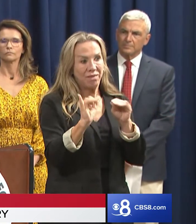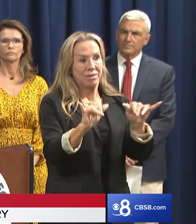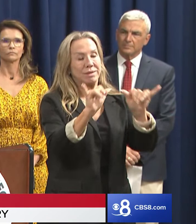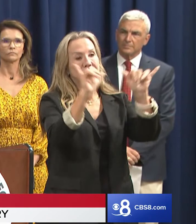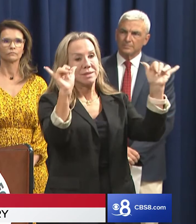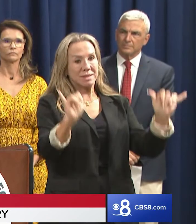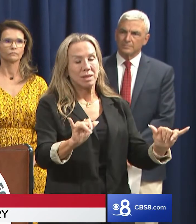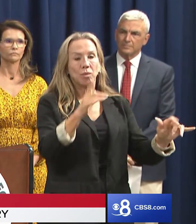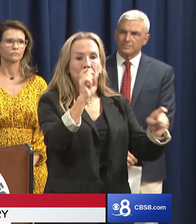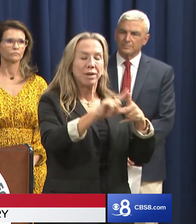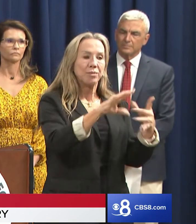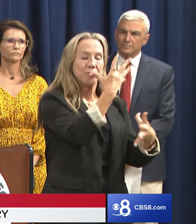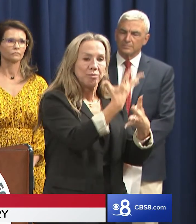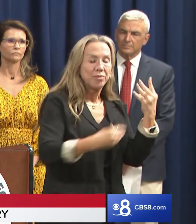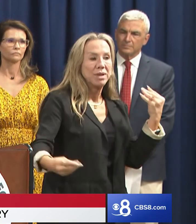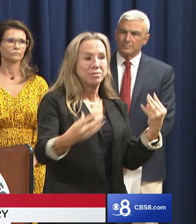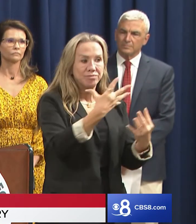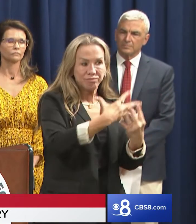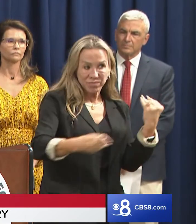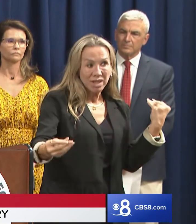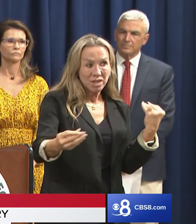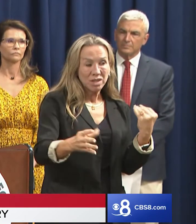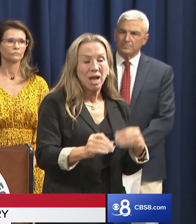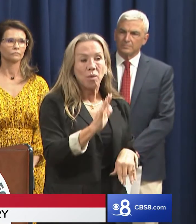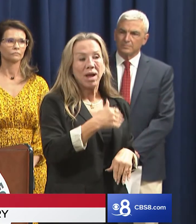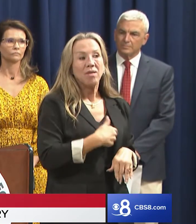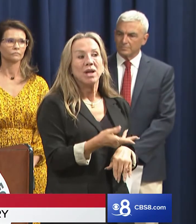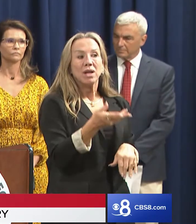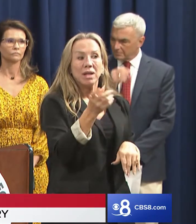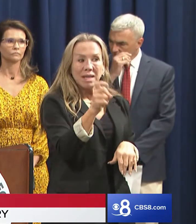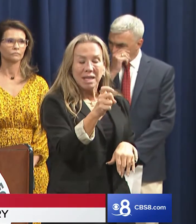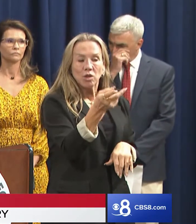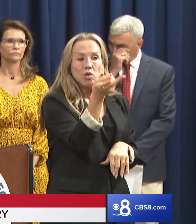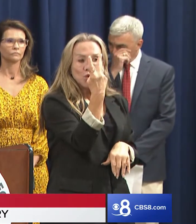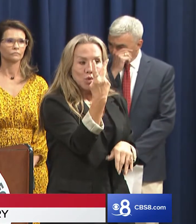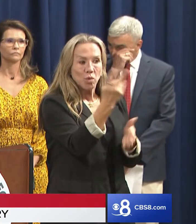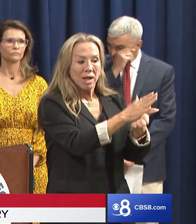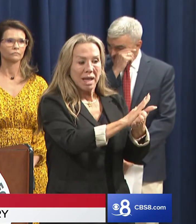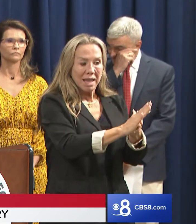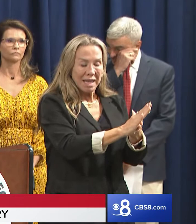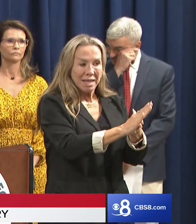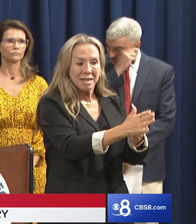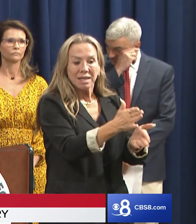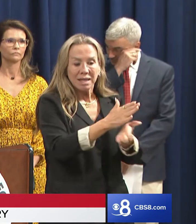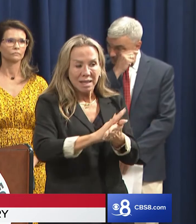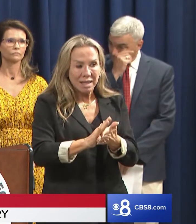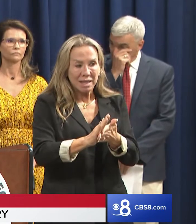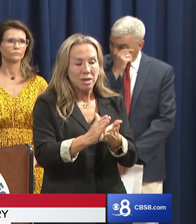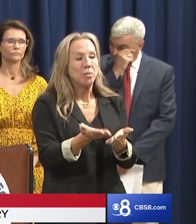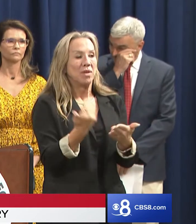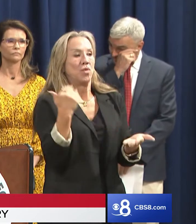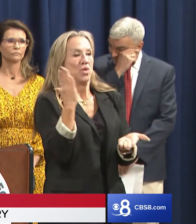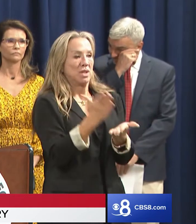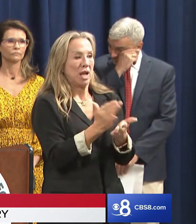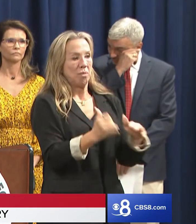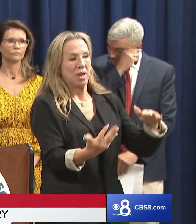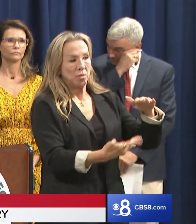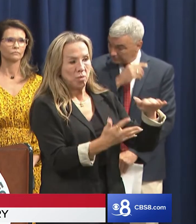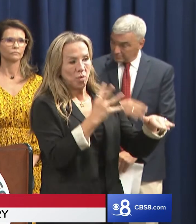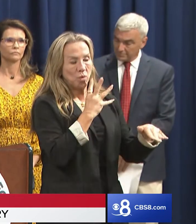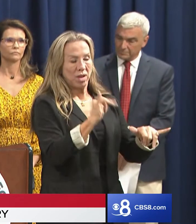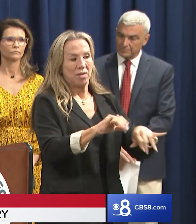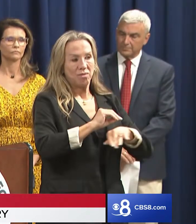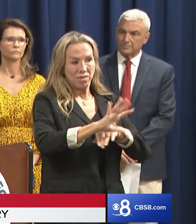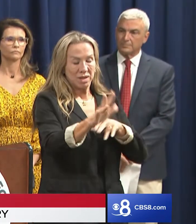be flushed, and then the 2 rounds of cleaning samples are needed before we can actually lift the advisory. The